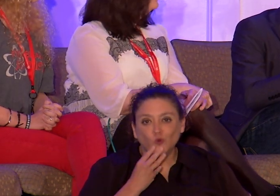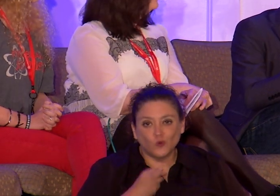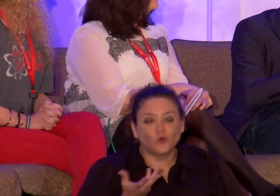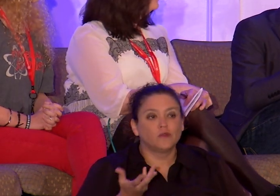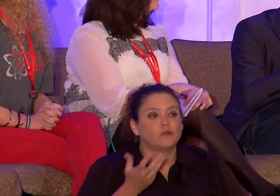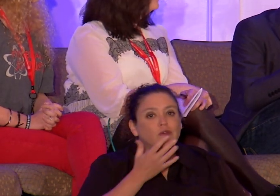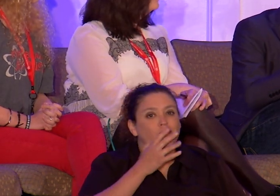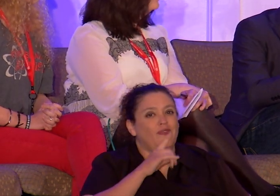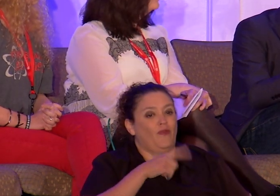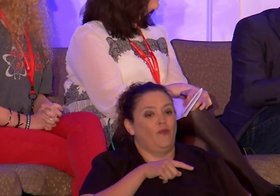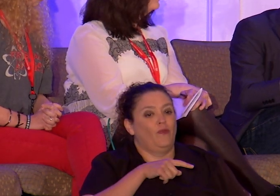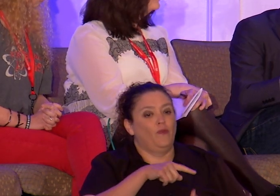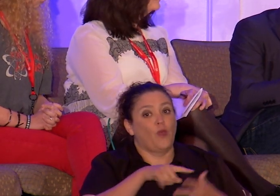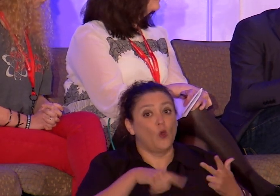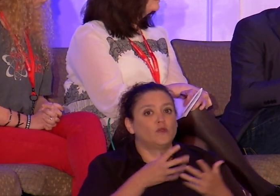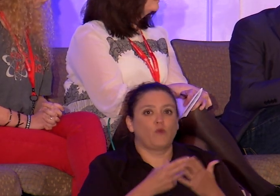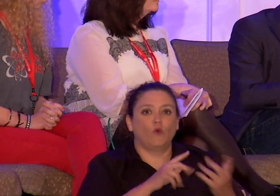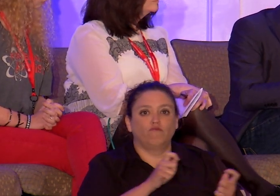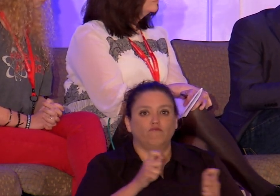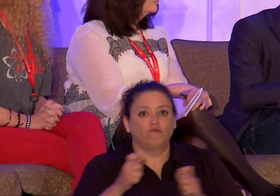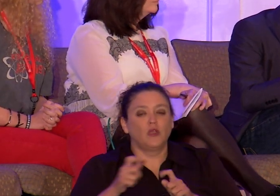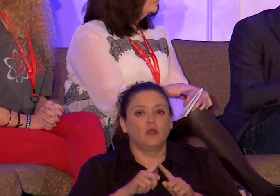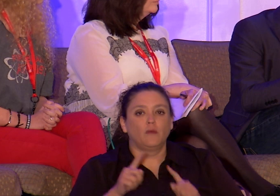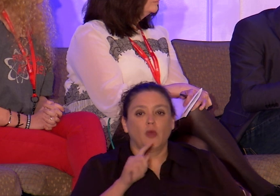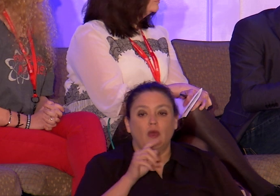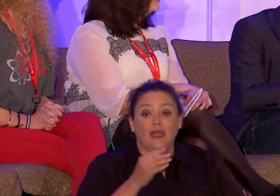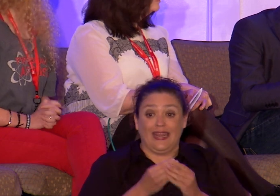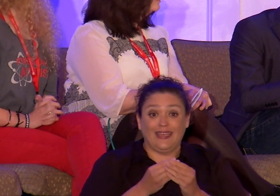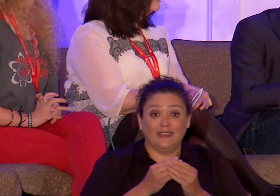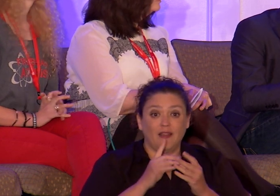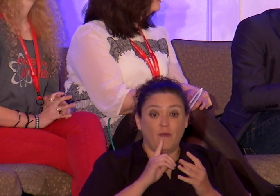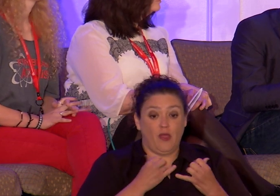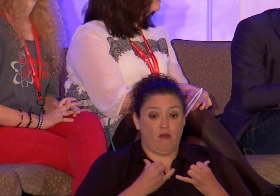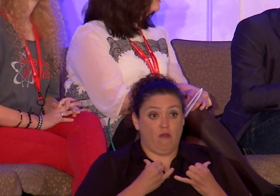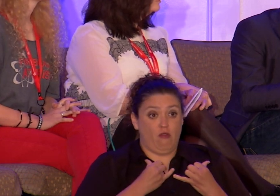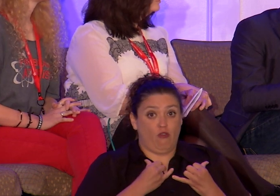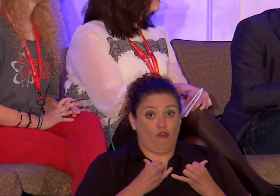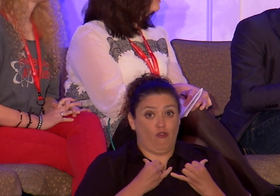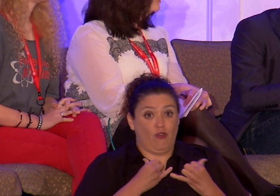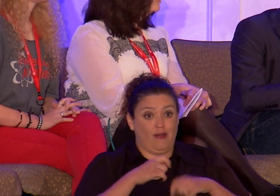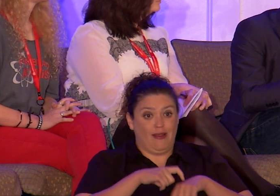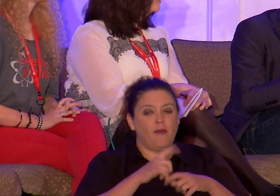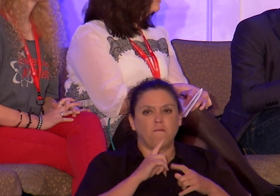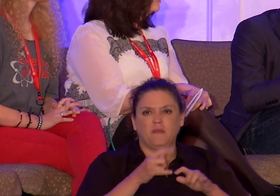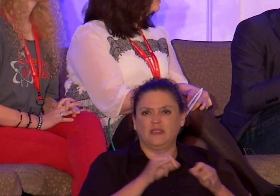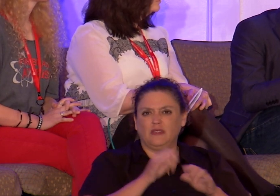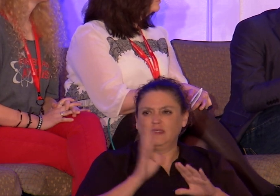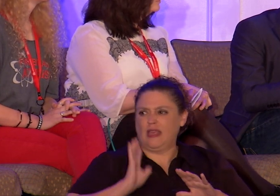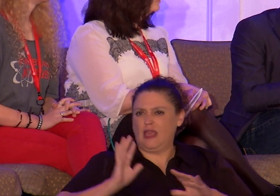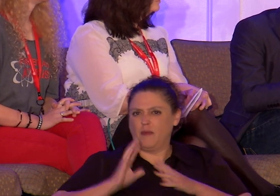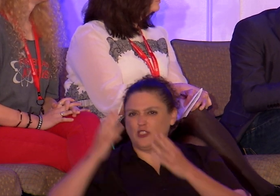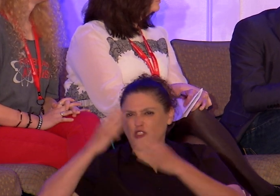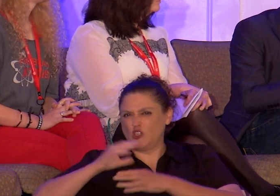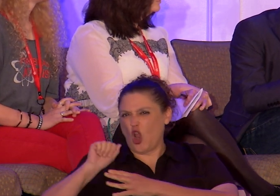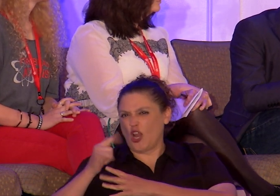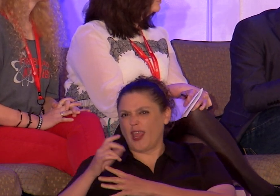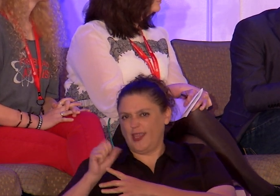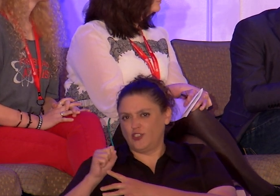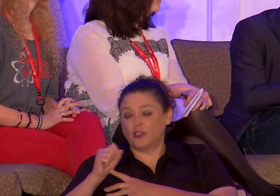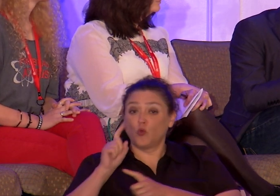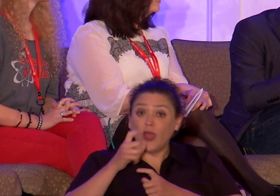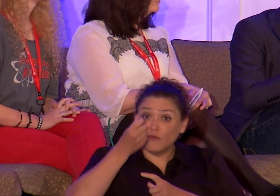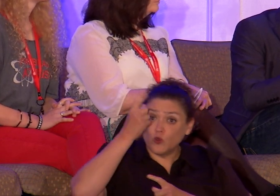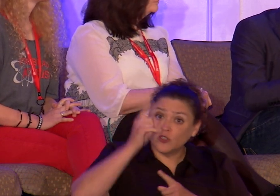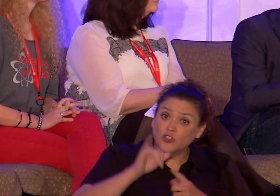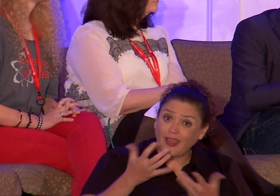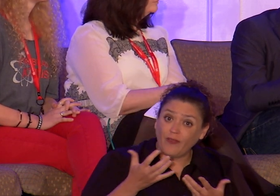I think Islam of the 21st century is a Christianity of the Dark Ages. And we have to understand that and deal with